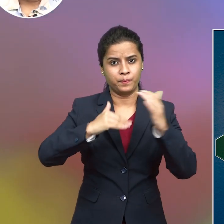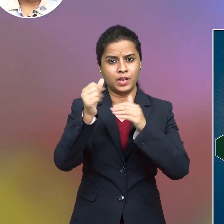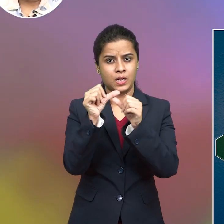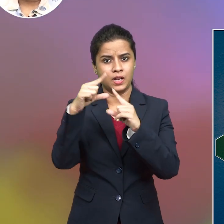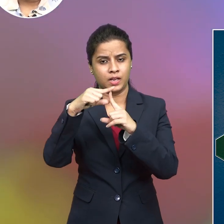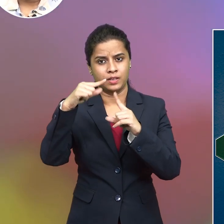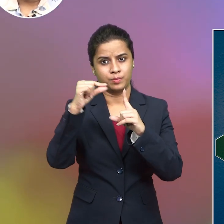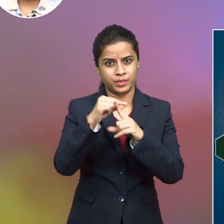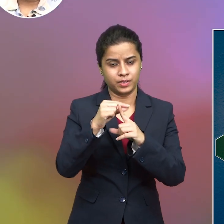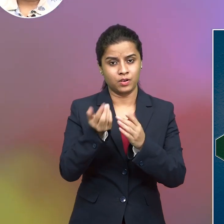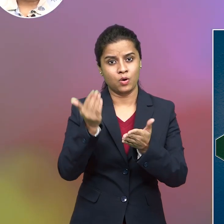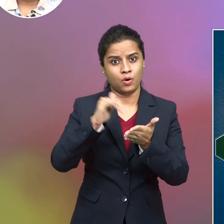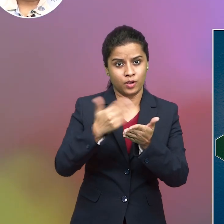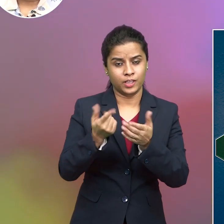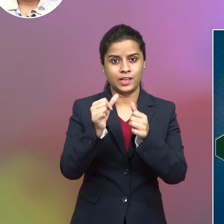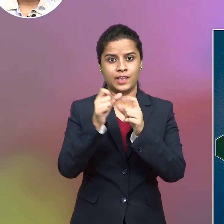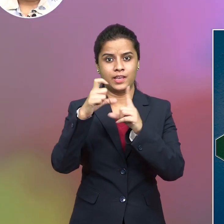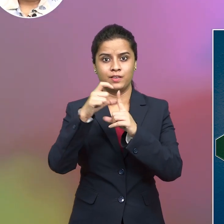from ADP and phosphate.